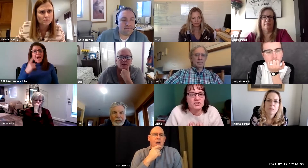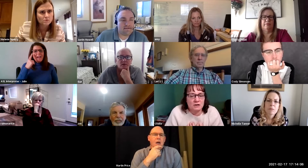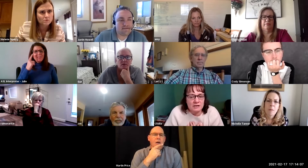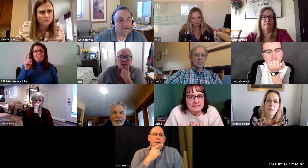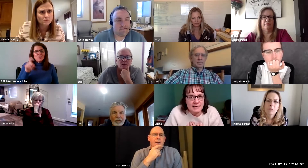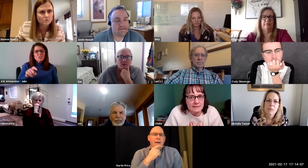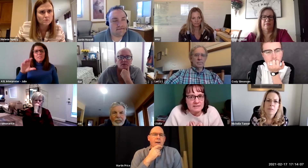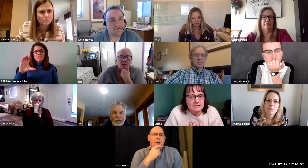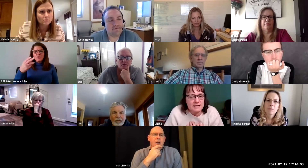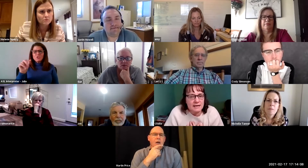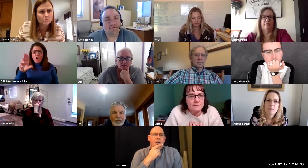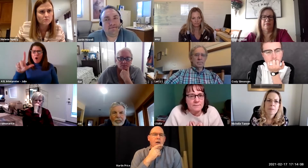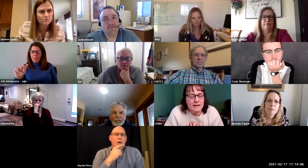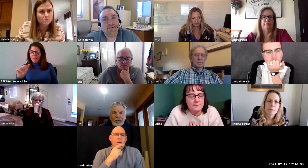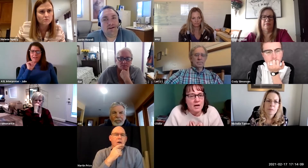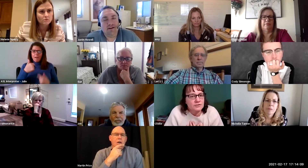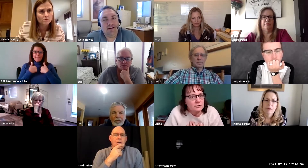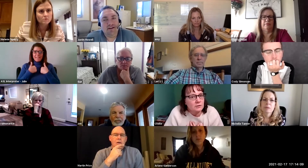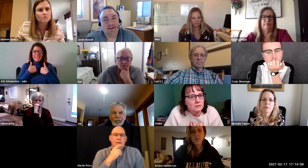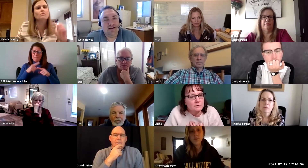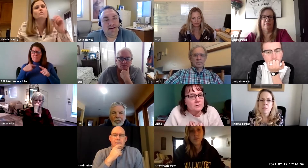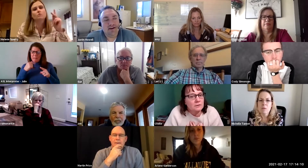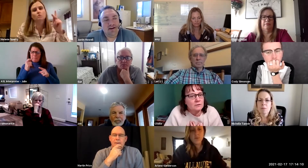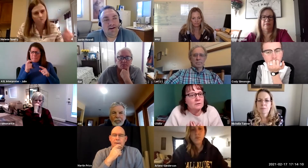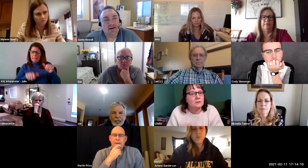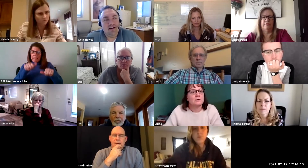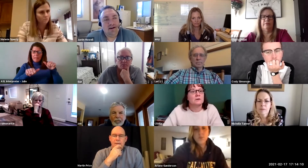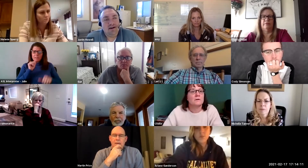been Charlotte's name instead, but I'm not sure.